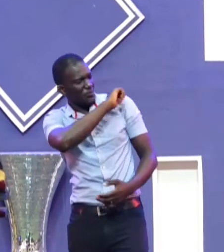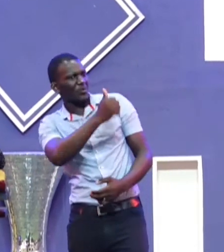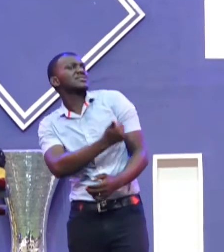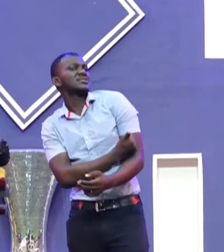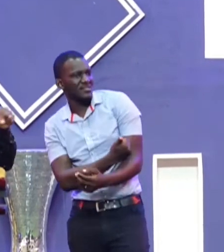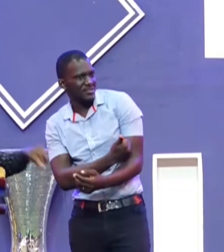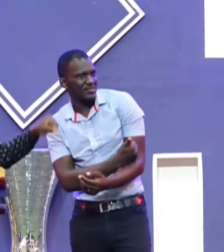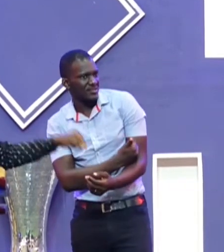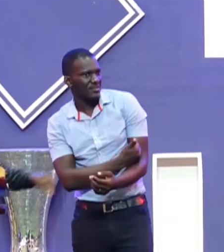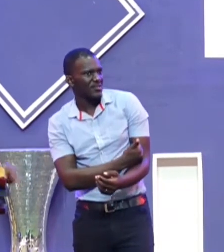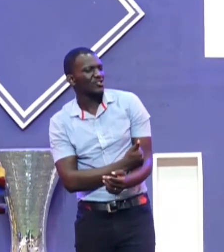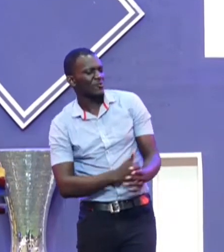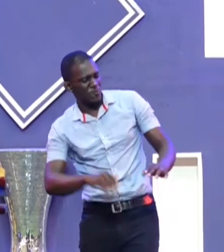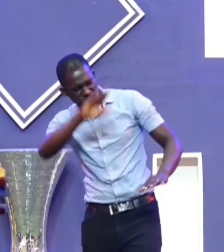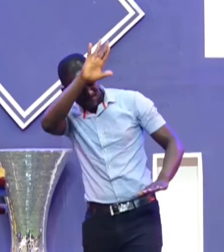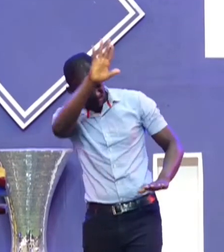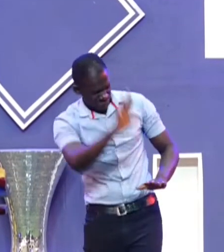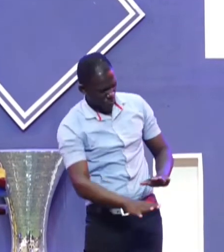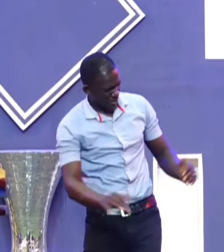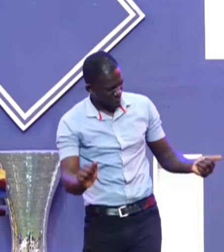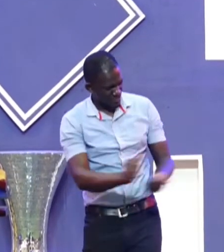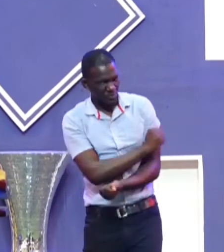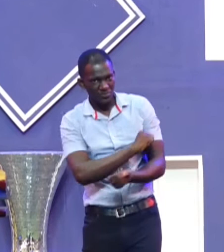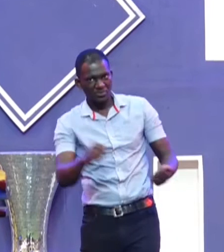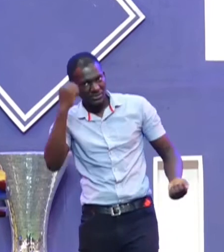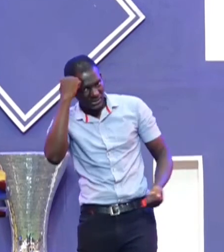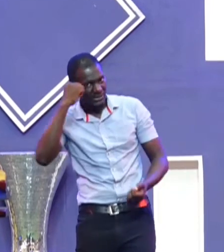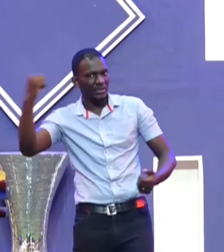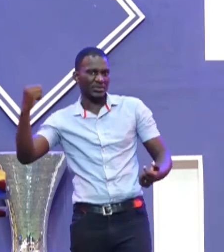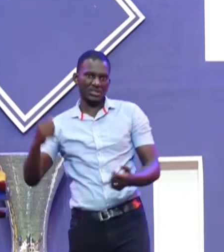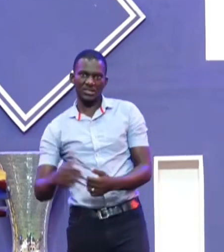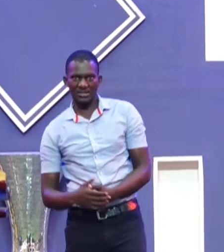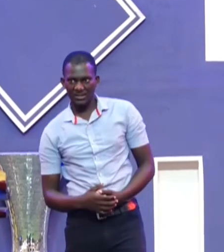authority that we put down and cast down all the